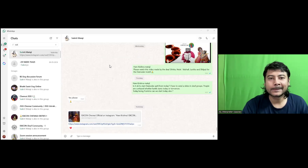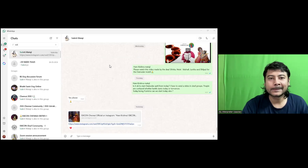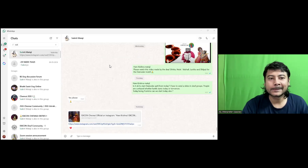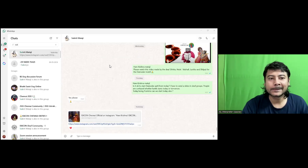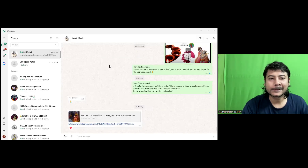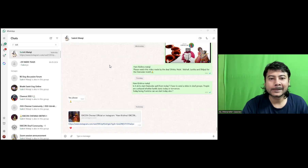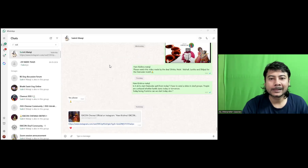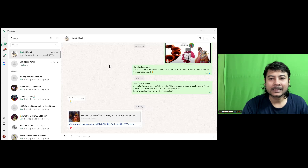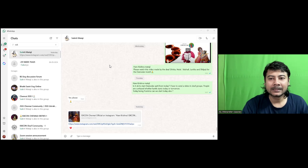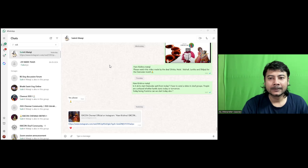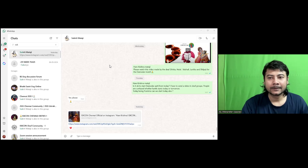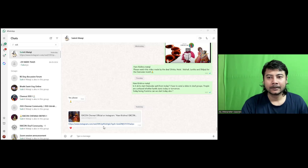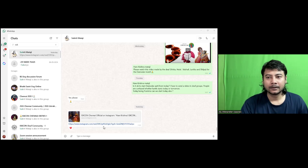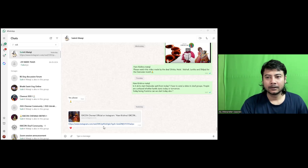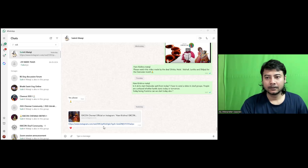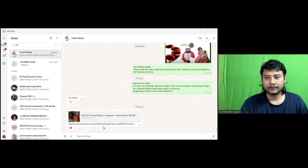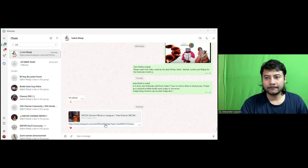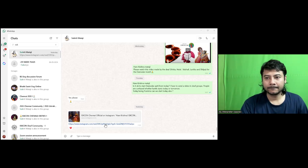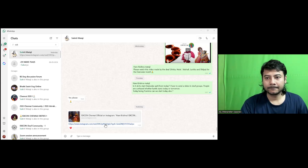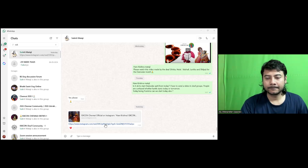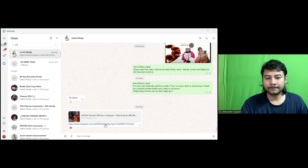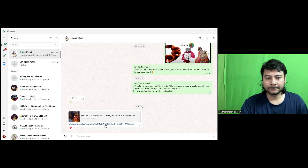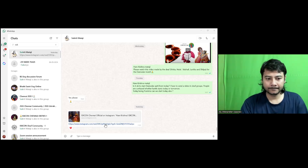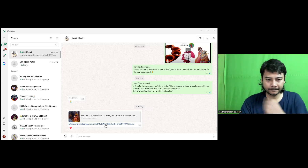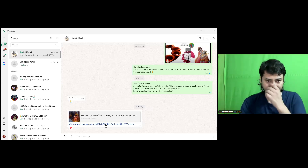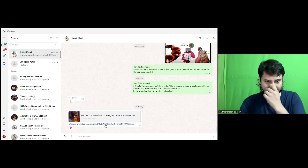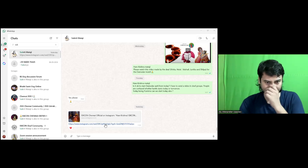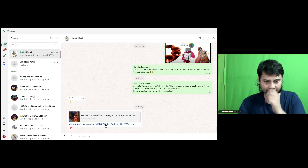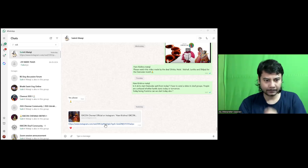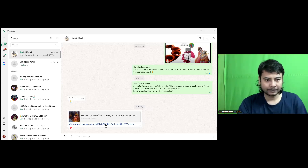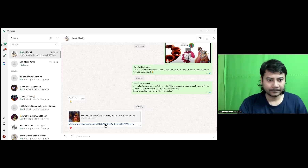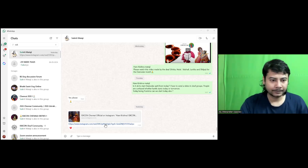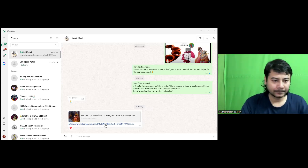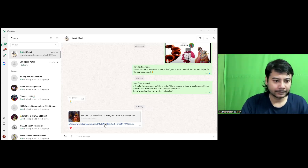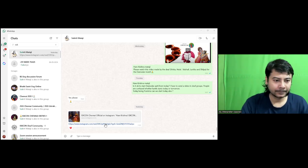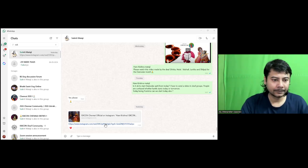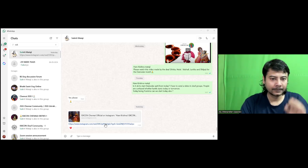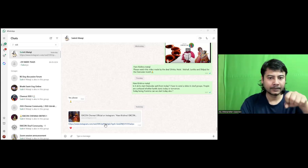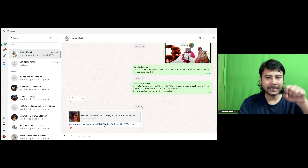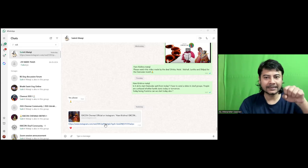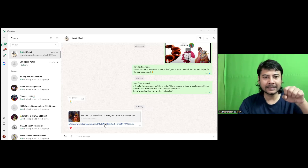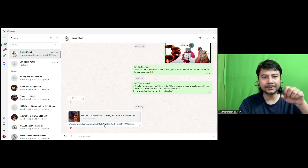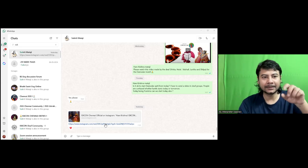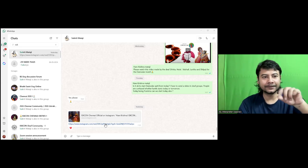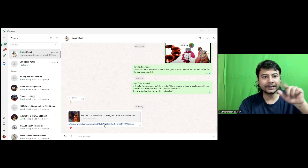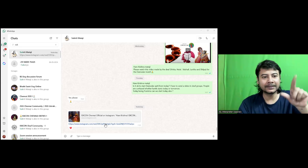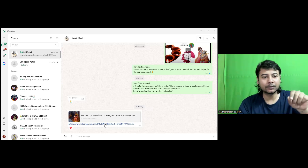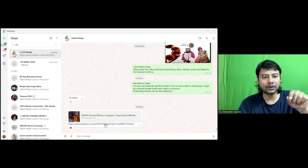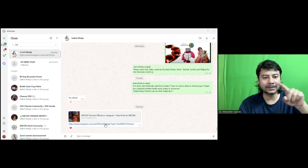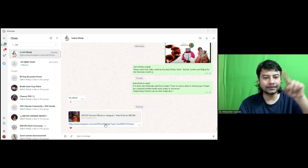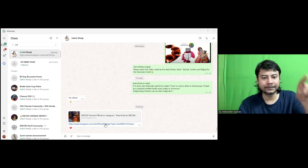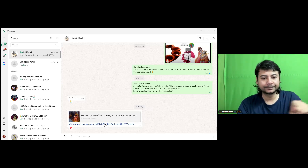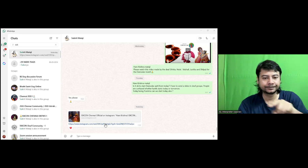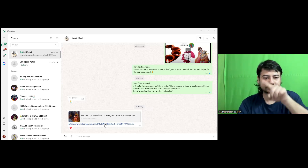Is my screen visible? Yes, Mataji, we can see